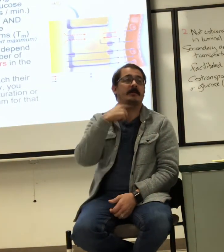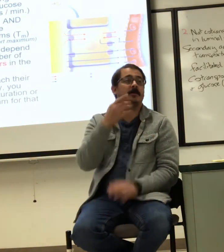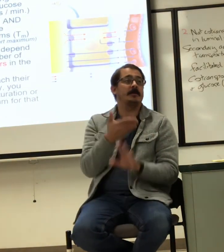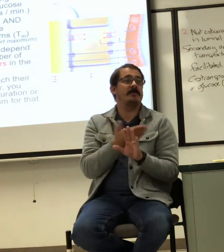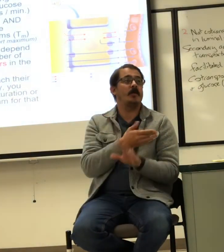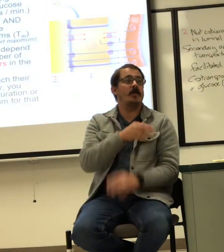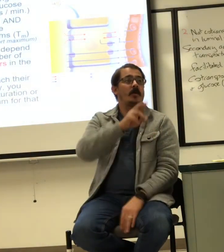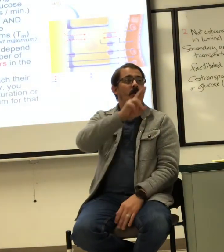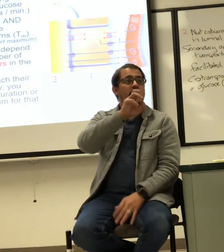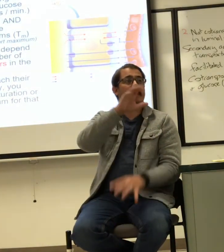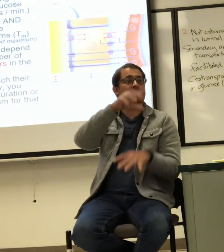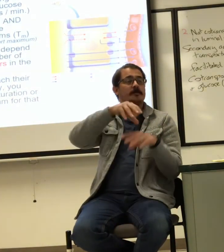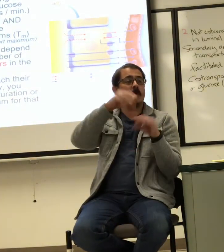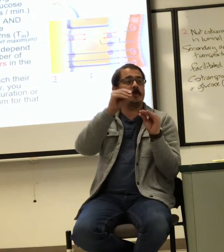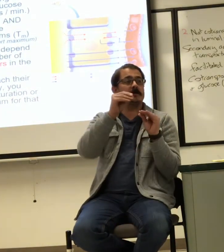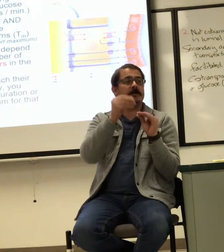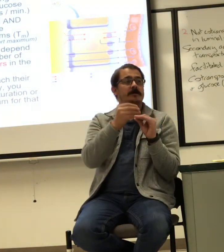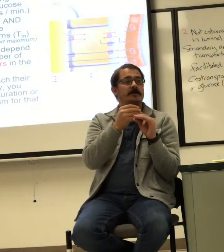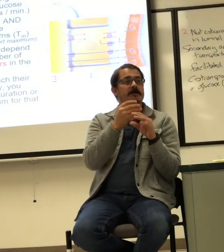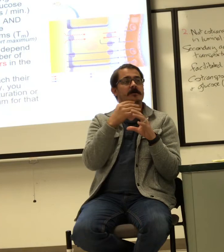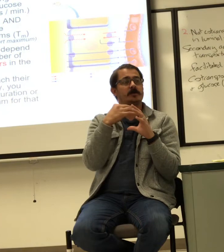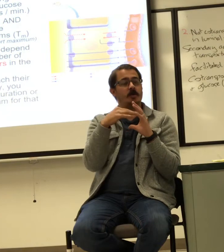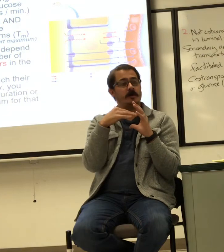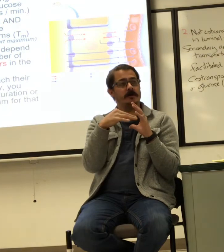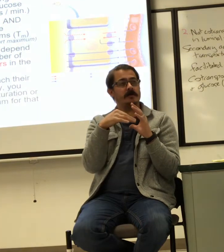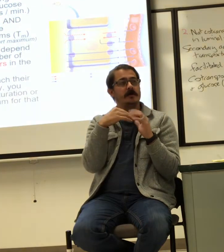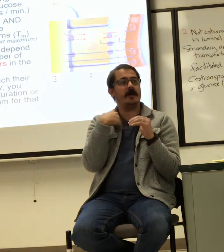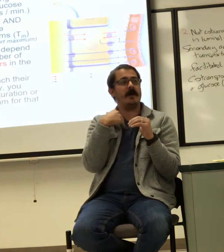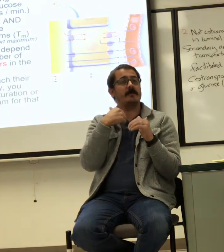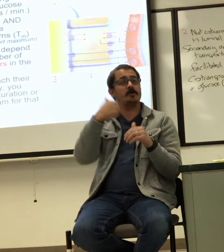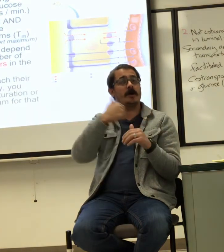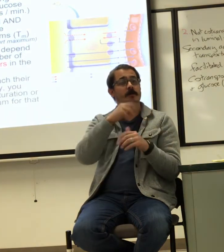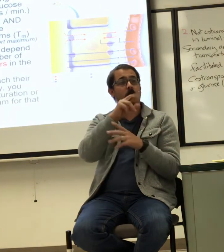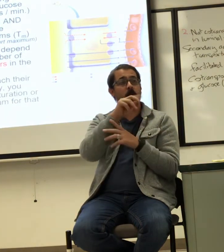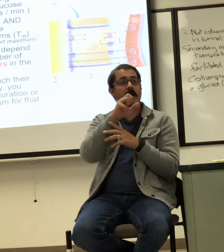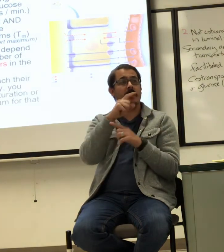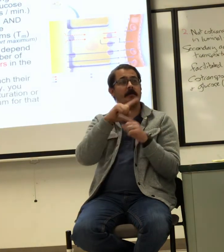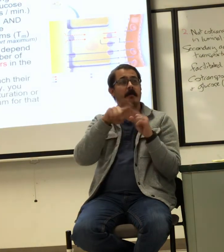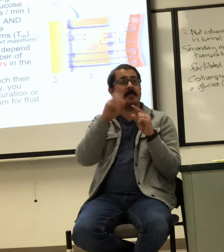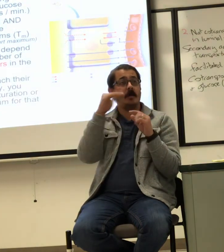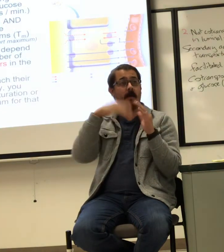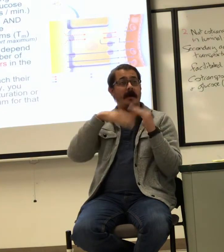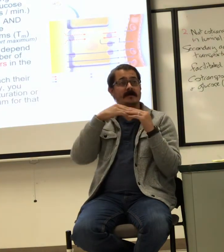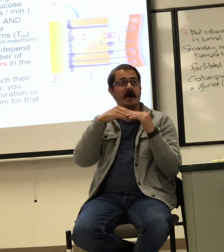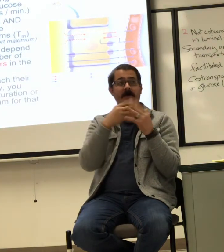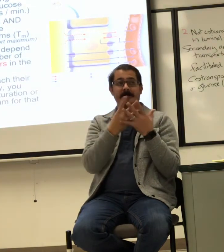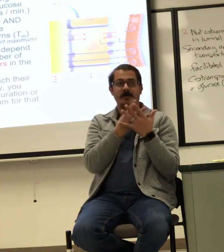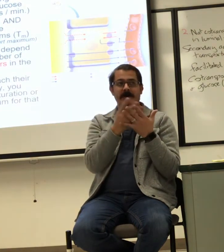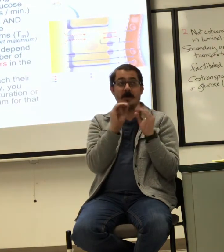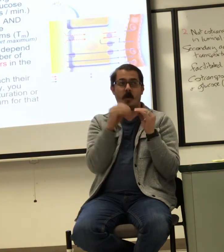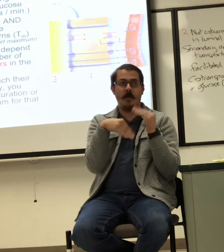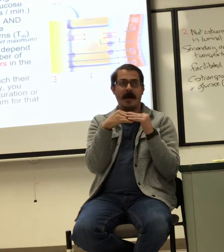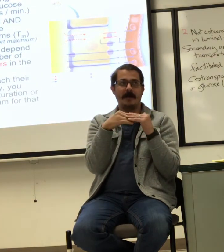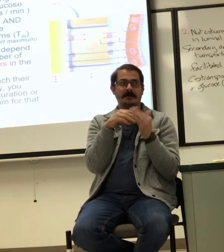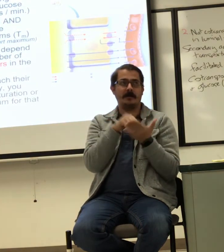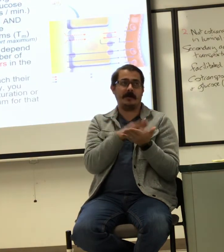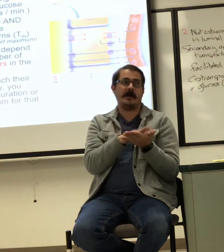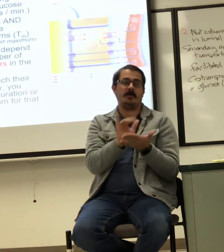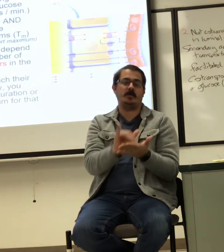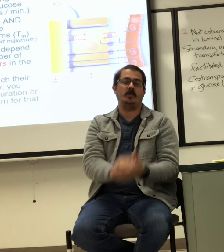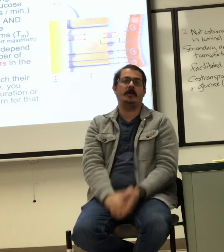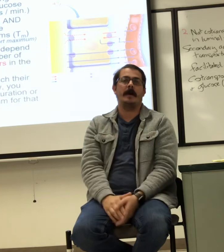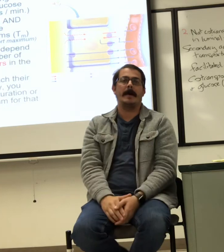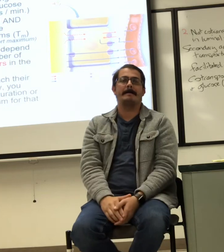reabsorption and secretion, they have transport rates, but they max out. Filtration has no max. I wrote that too.